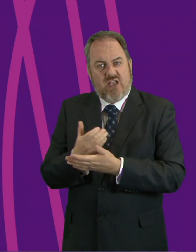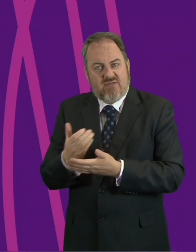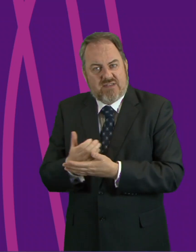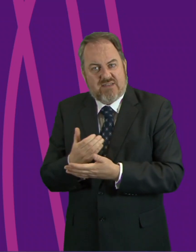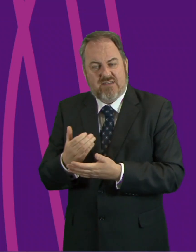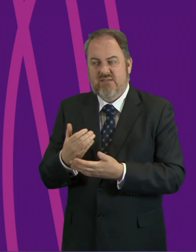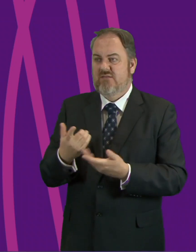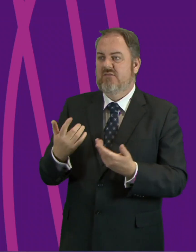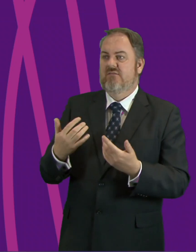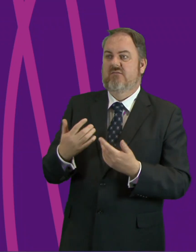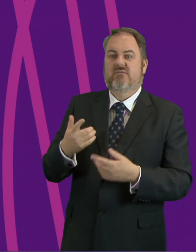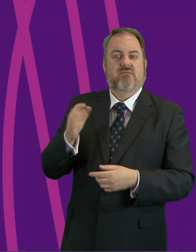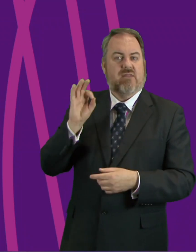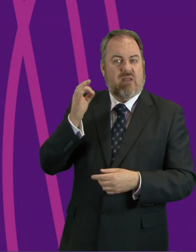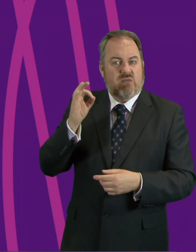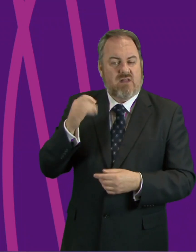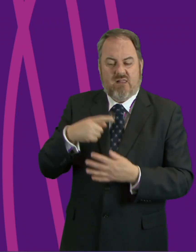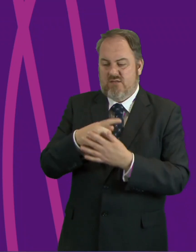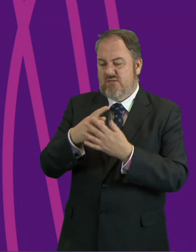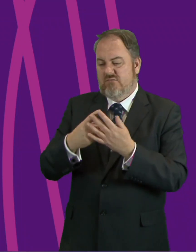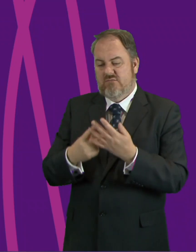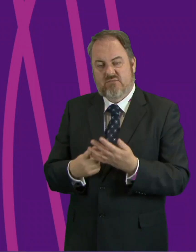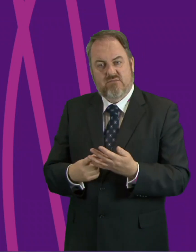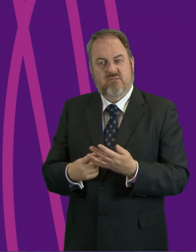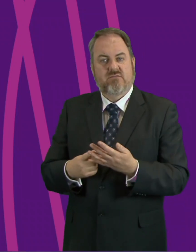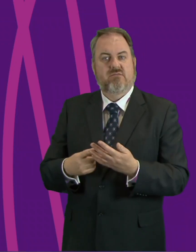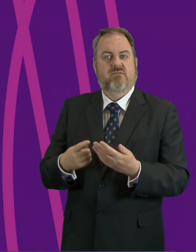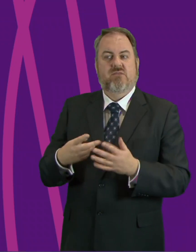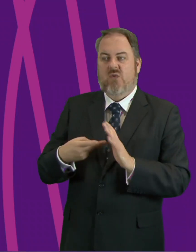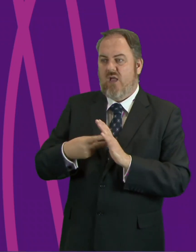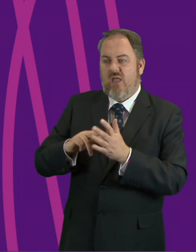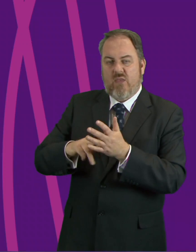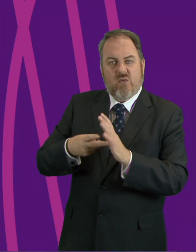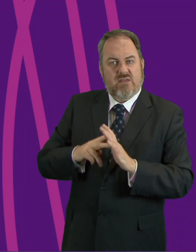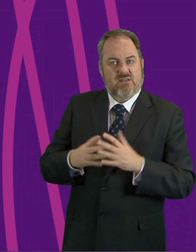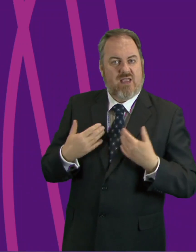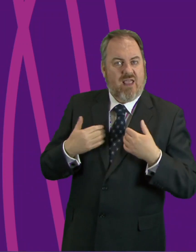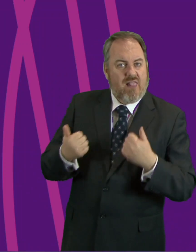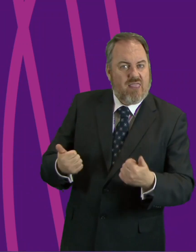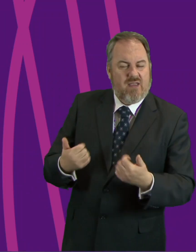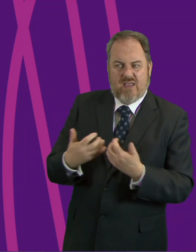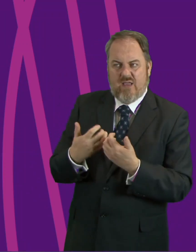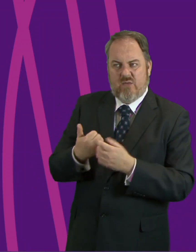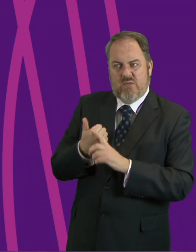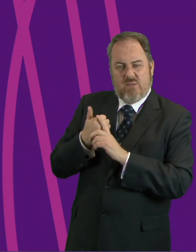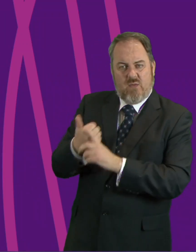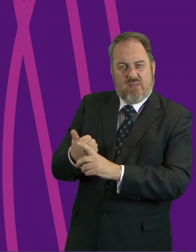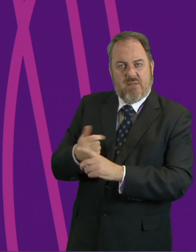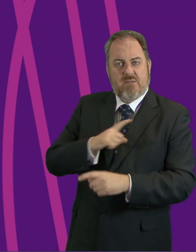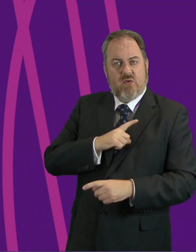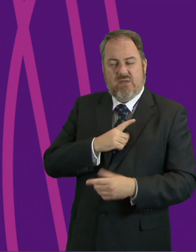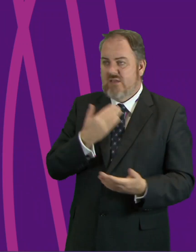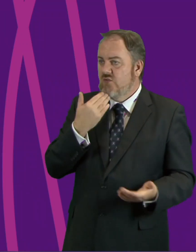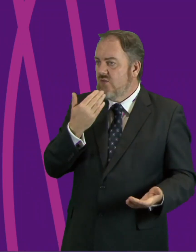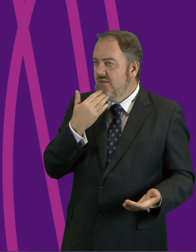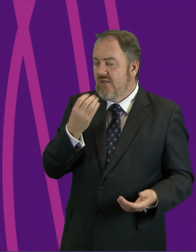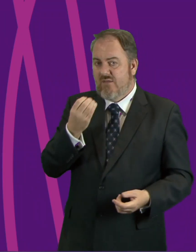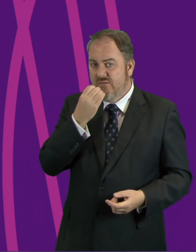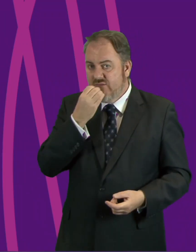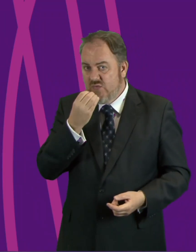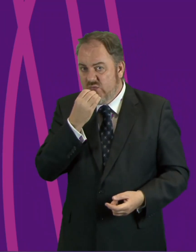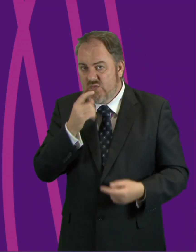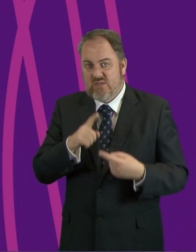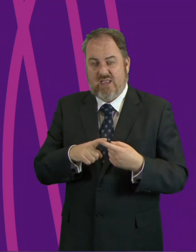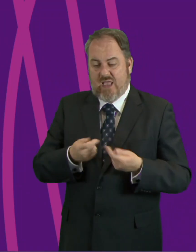the voluntary sector to assist with one of the most important elements that's going on locally is the issue of food provision and pre-prepared food